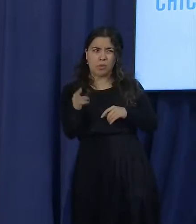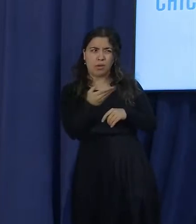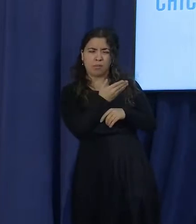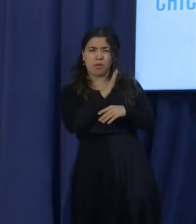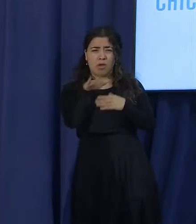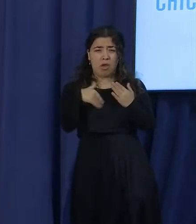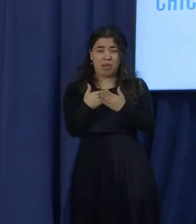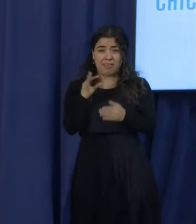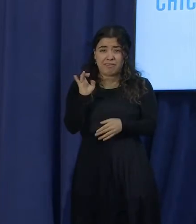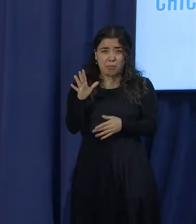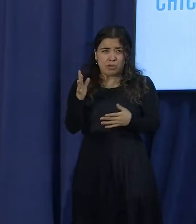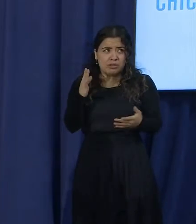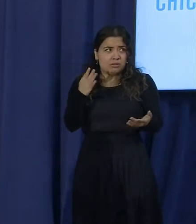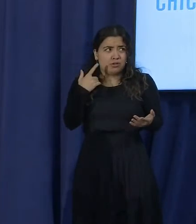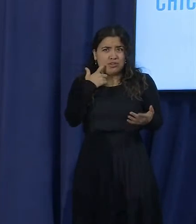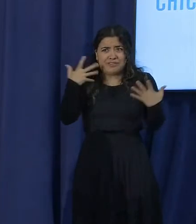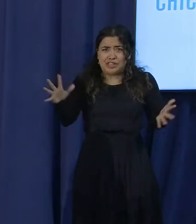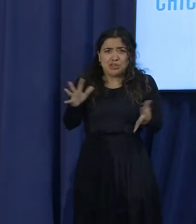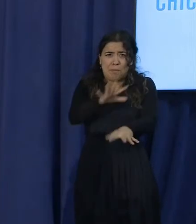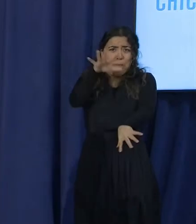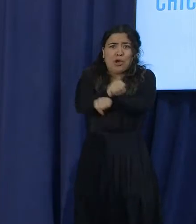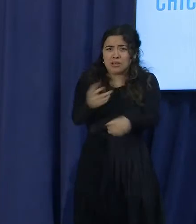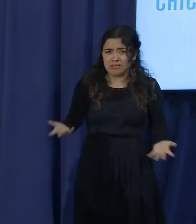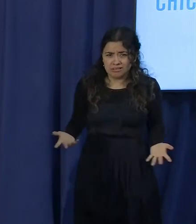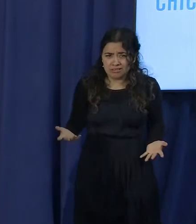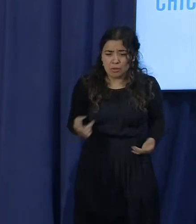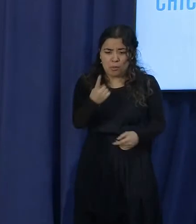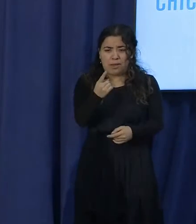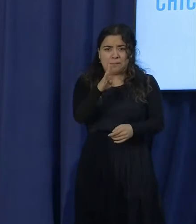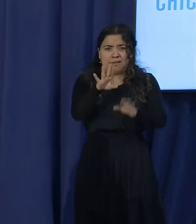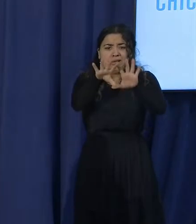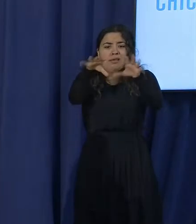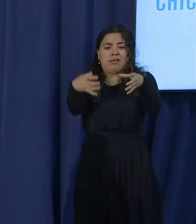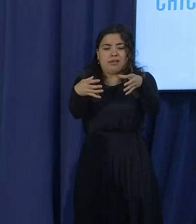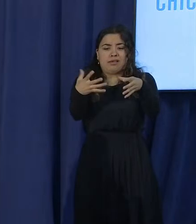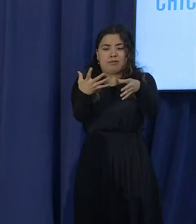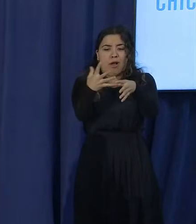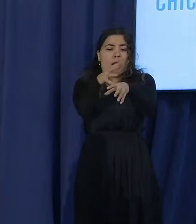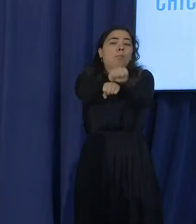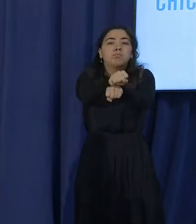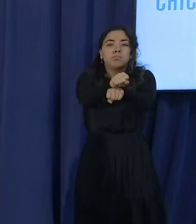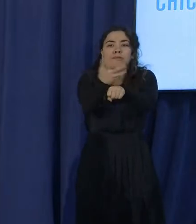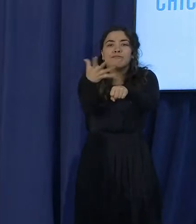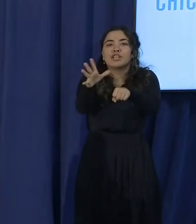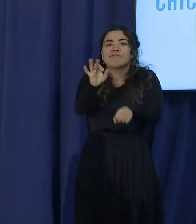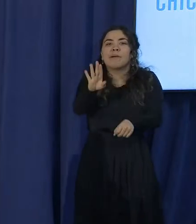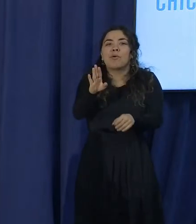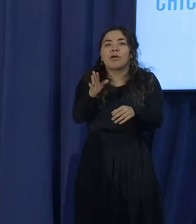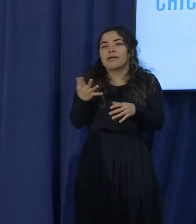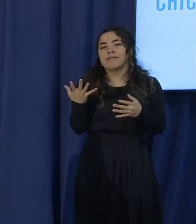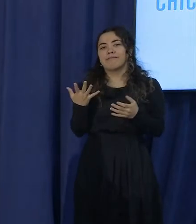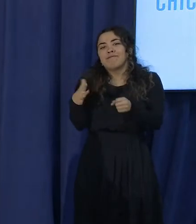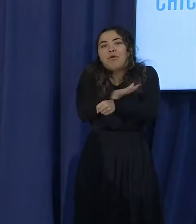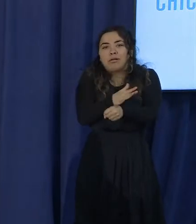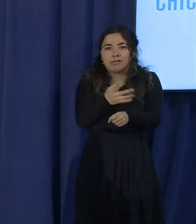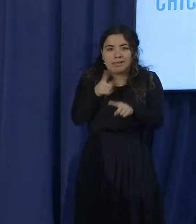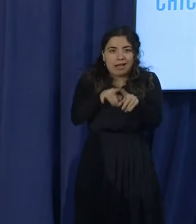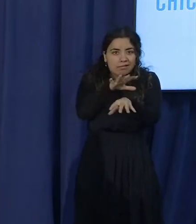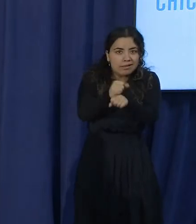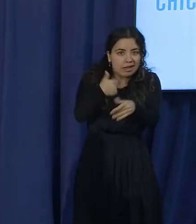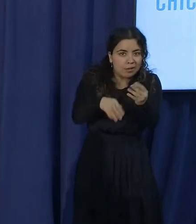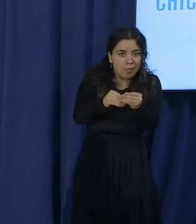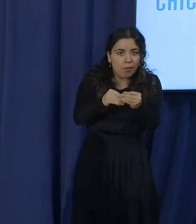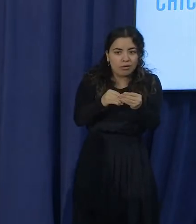got booked, or some we know in 1B were able to book for March? Okay, so like I said,